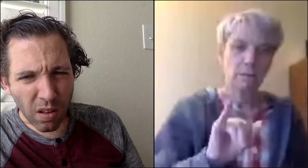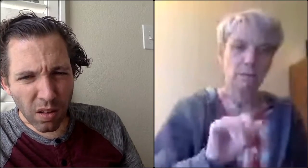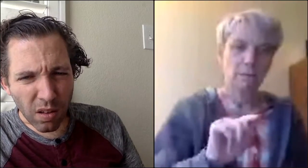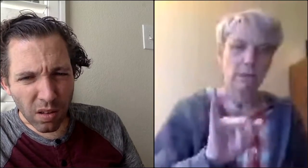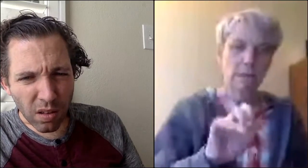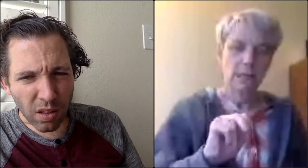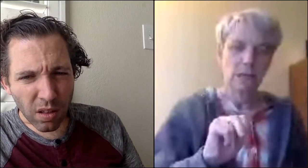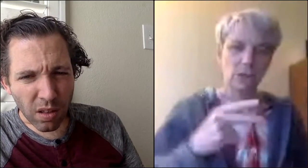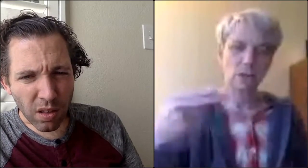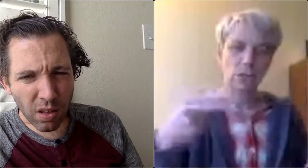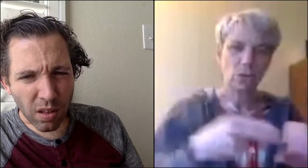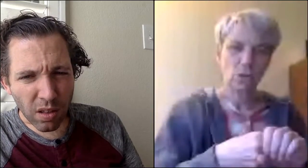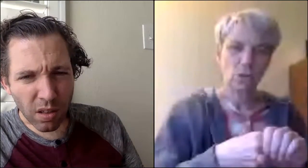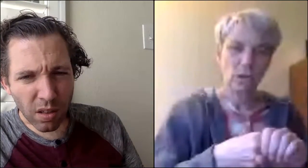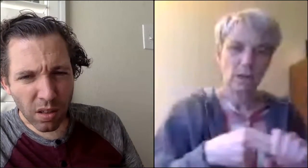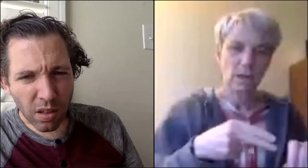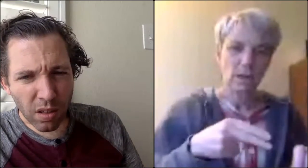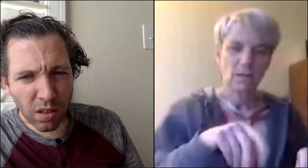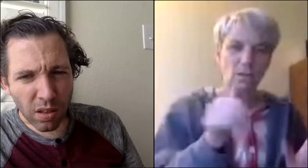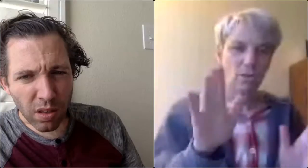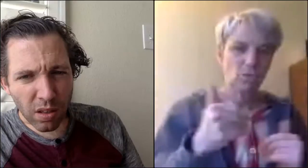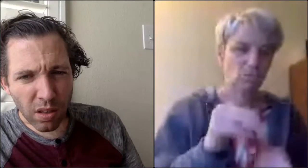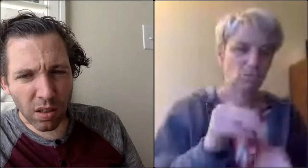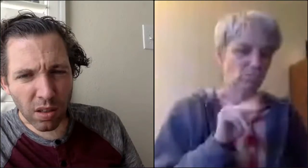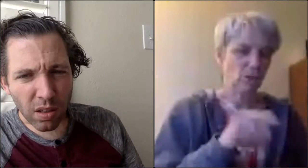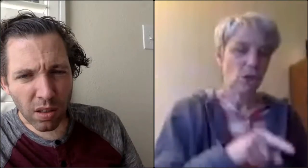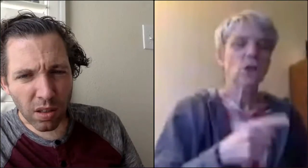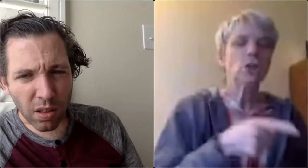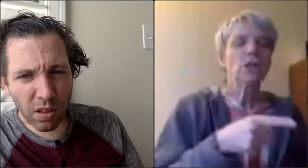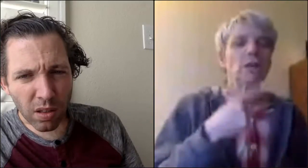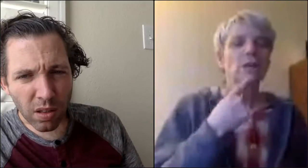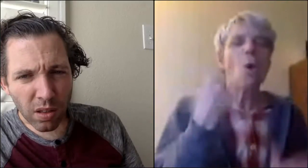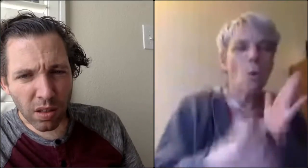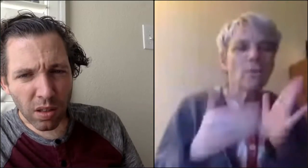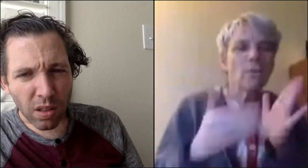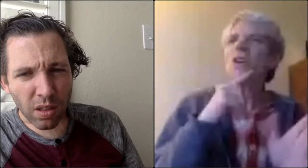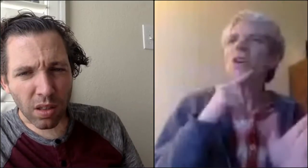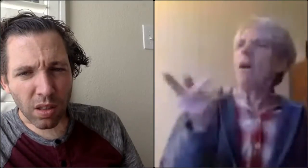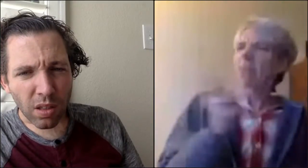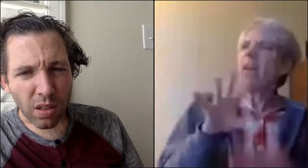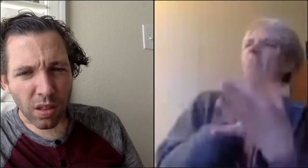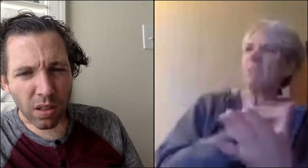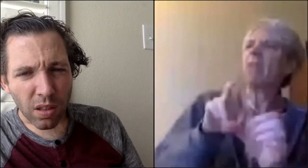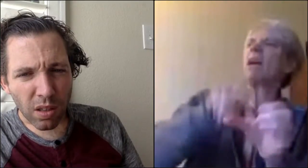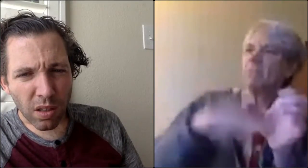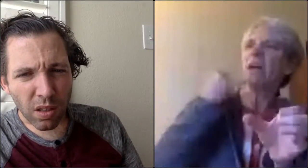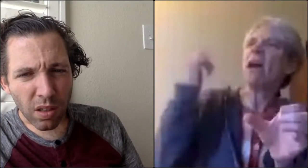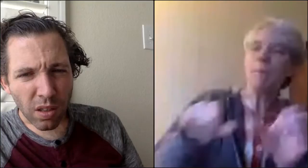Okay, so I'm listening to Lynette on my phone. And they are still in the session, so thank you, but they're not live with